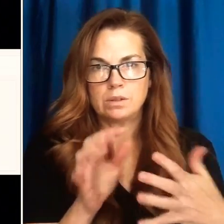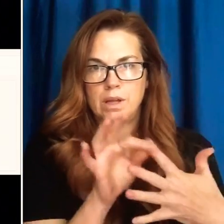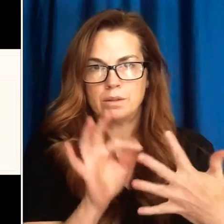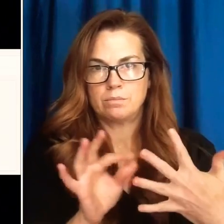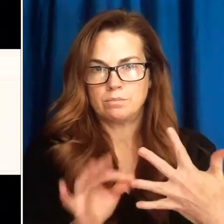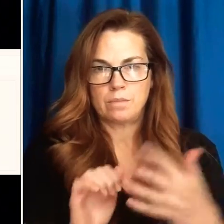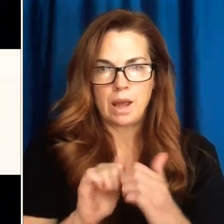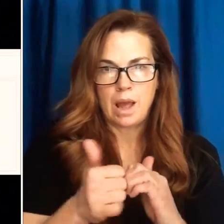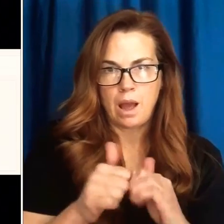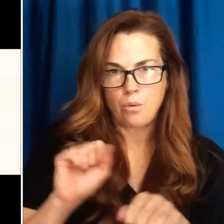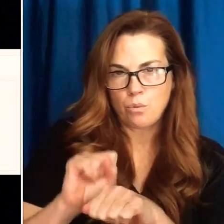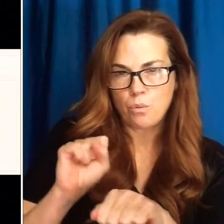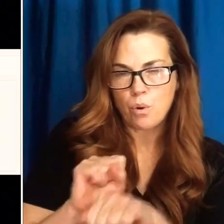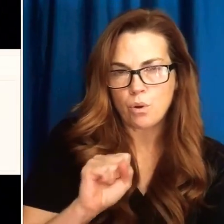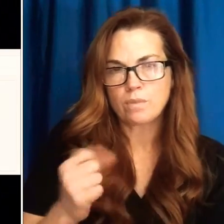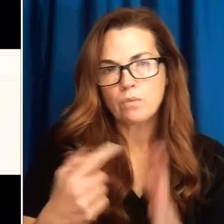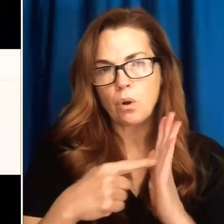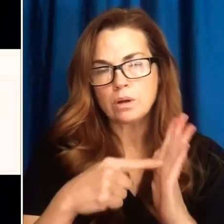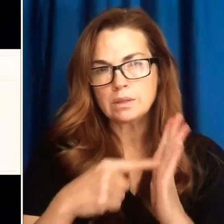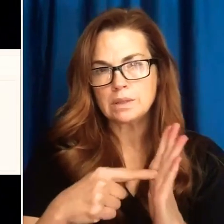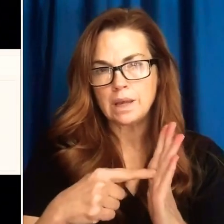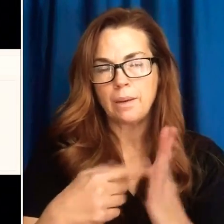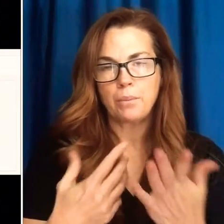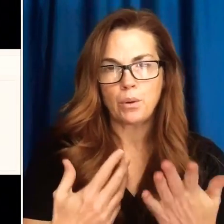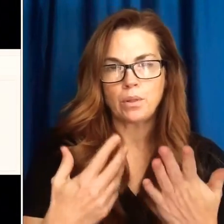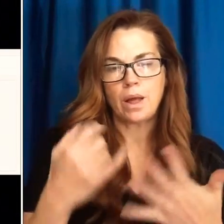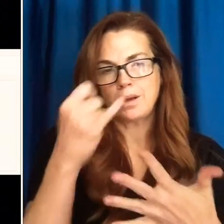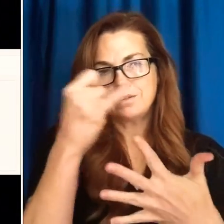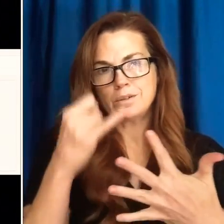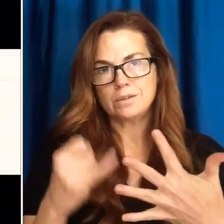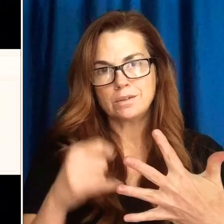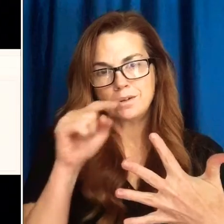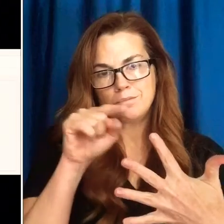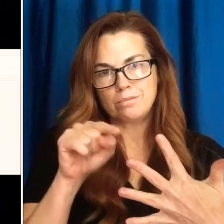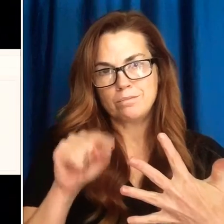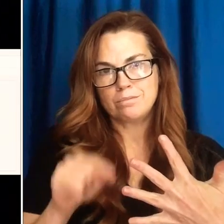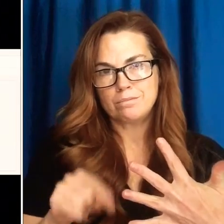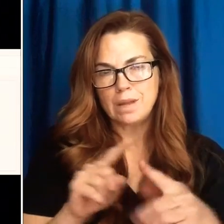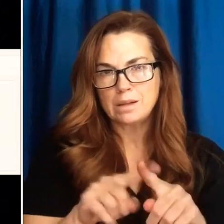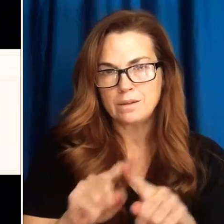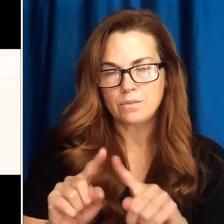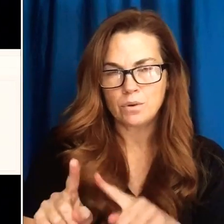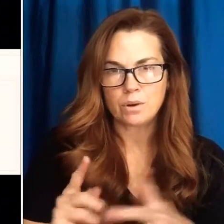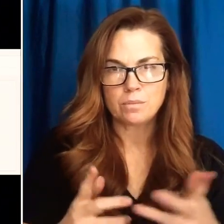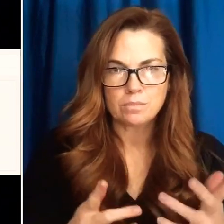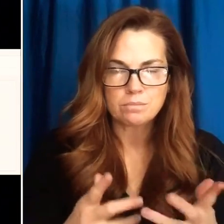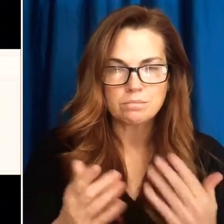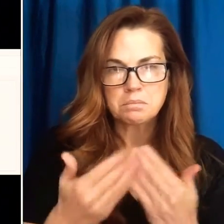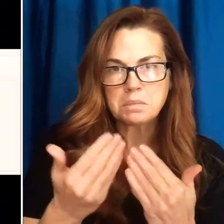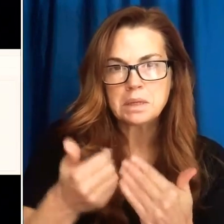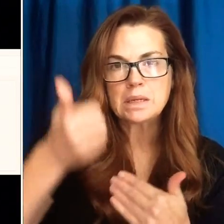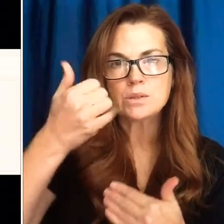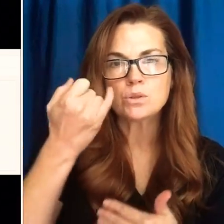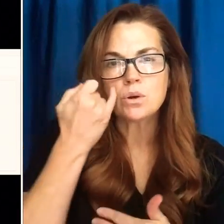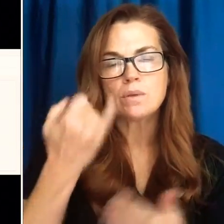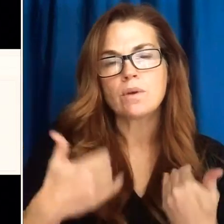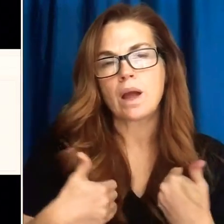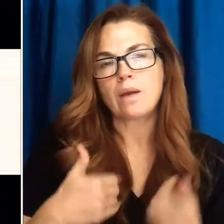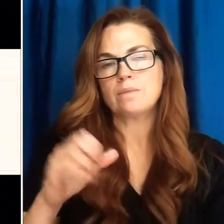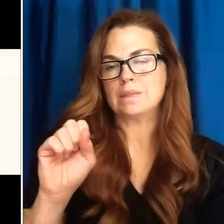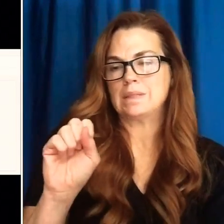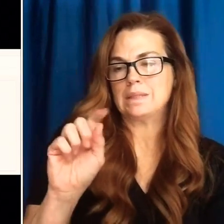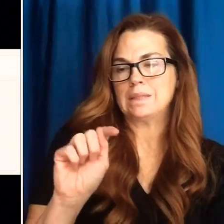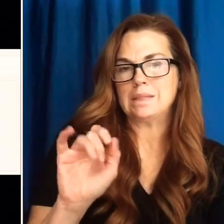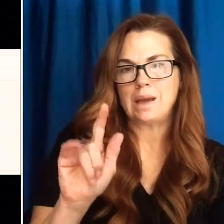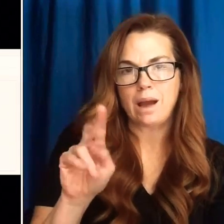marker, highlighter, paintbrush, it's obviously going to be much easier to write on if you have a physical device or if you've got a stylus. Right now I'm using a